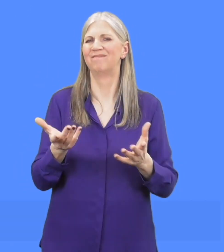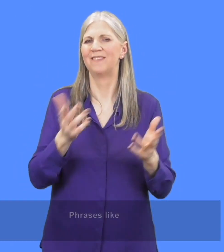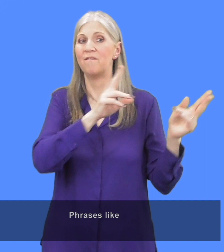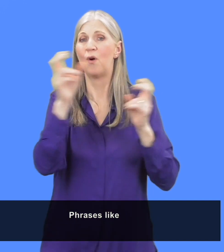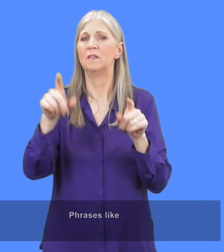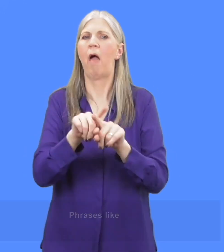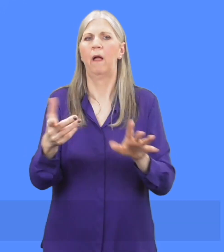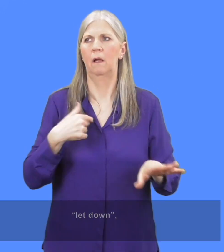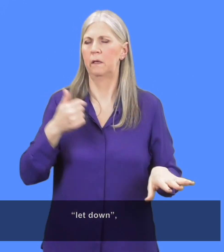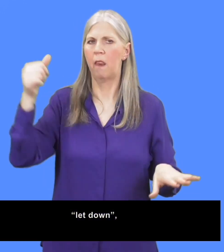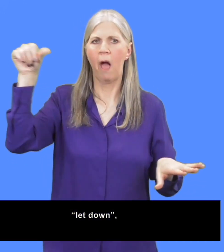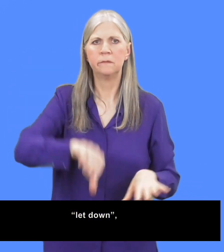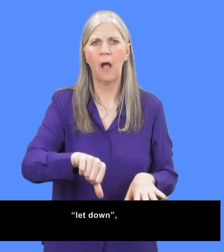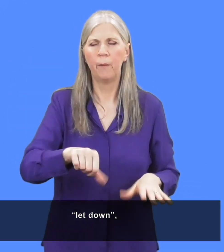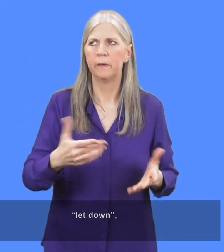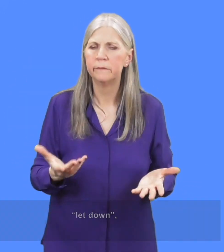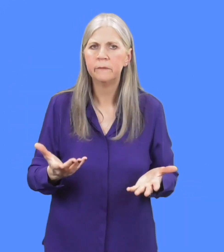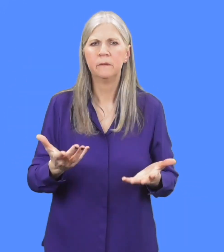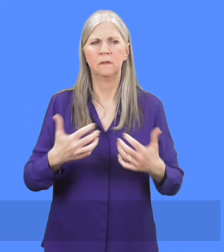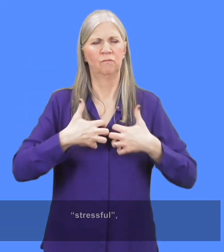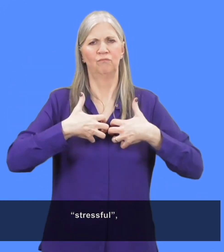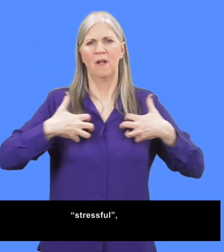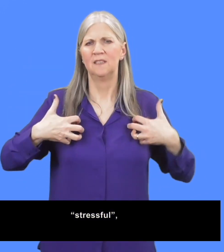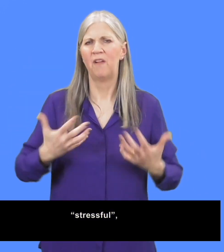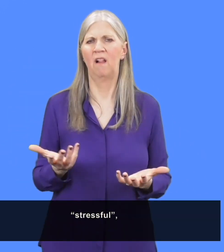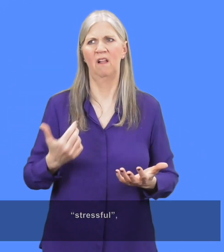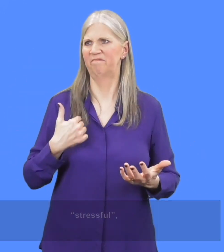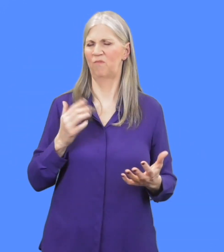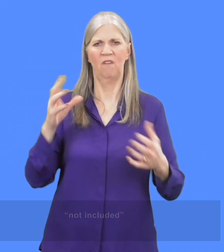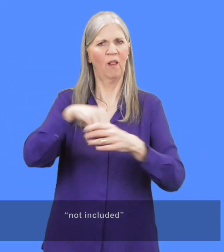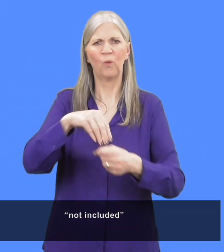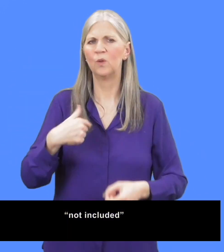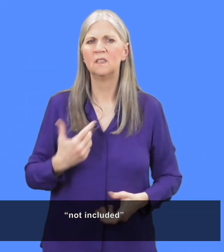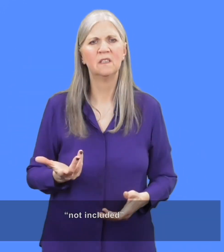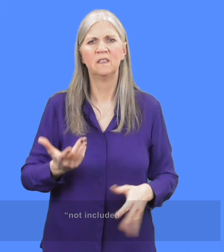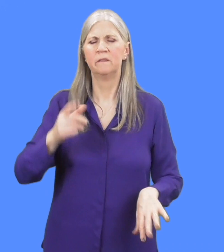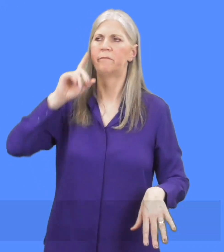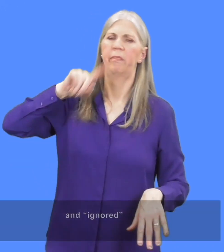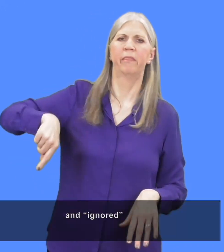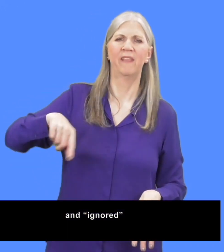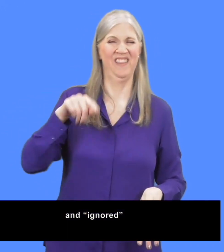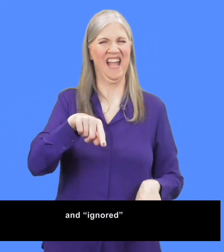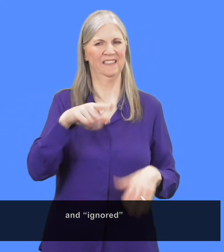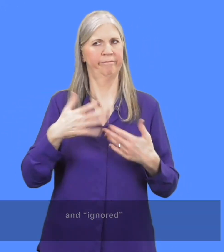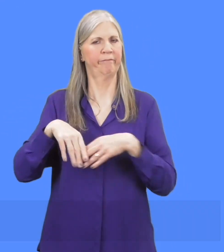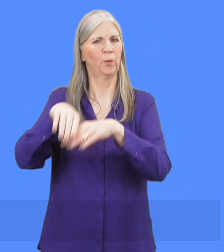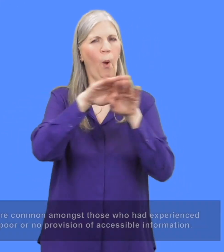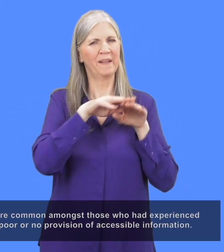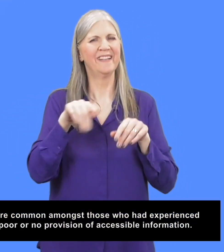Phrases like let down, stressful, not included, and ignored were common amongst